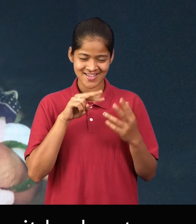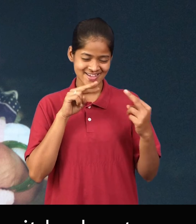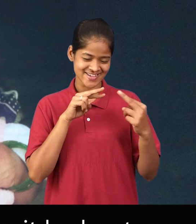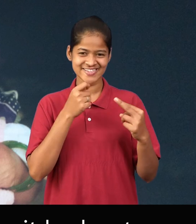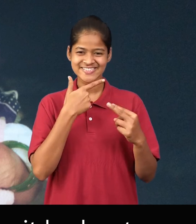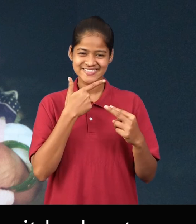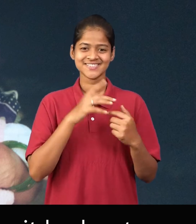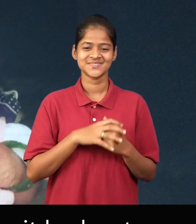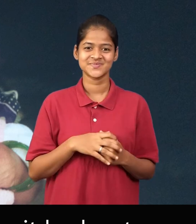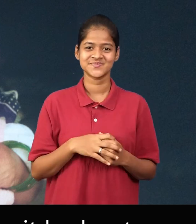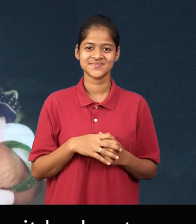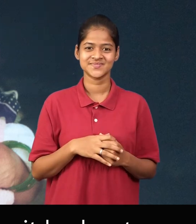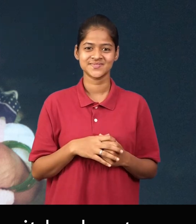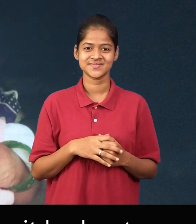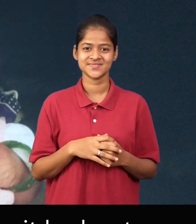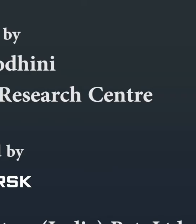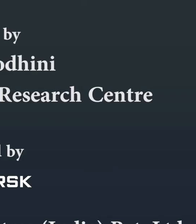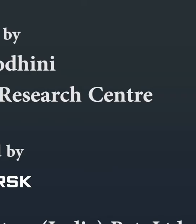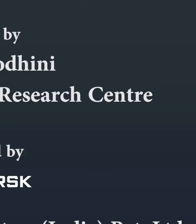when it looks at me.